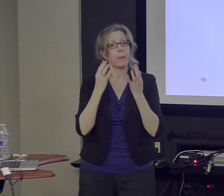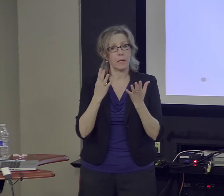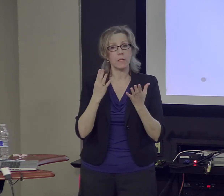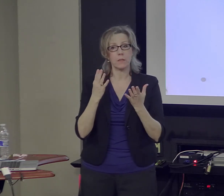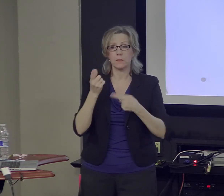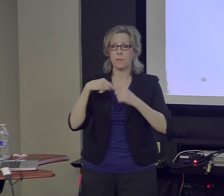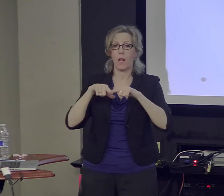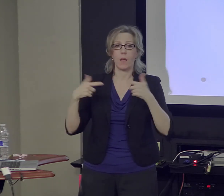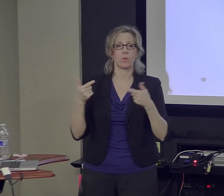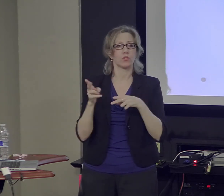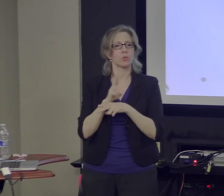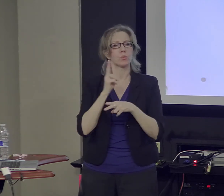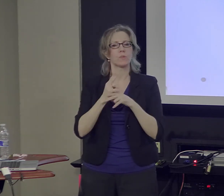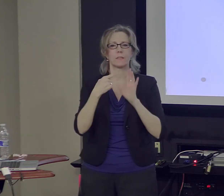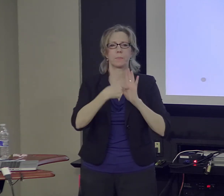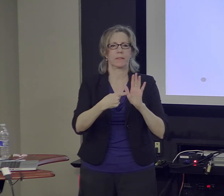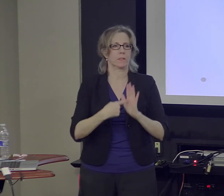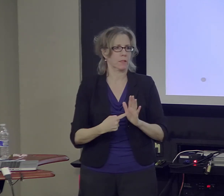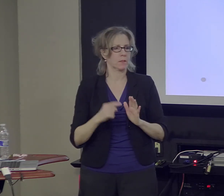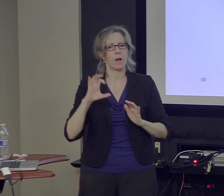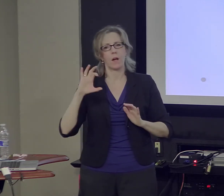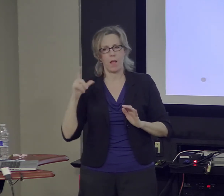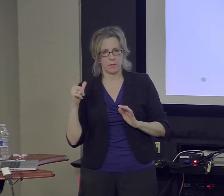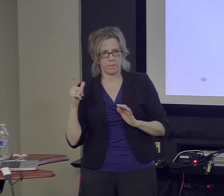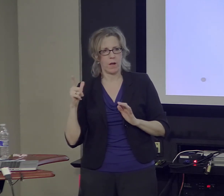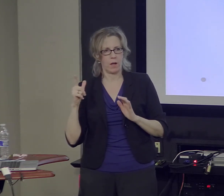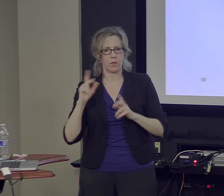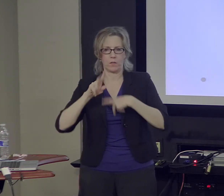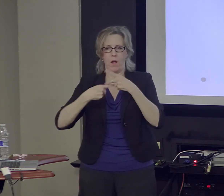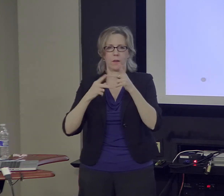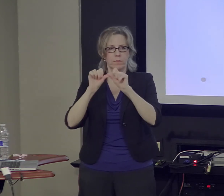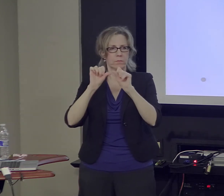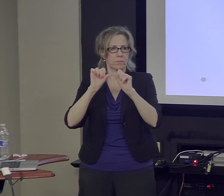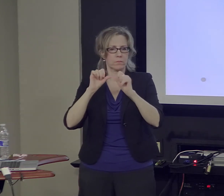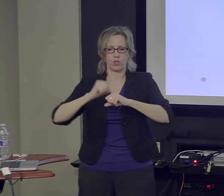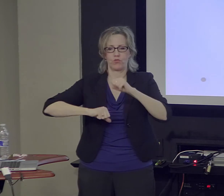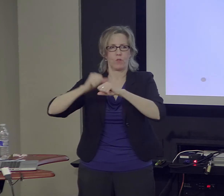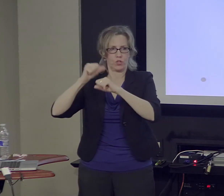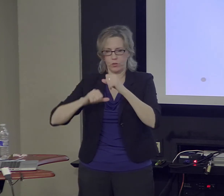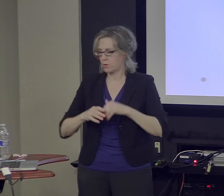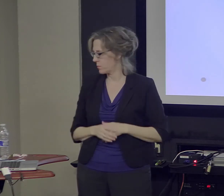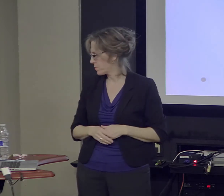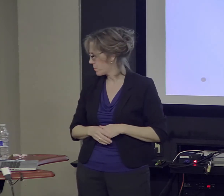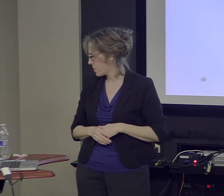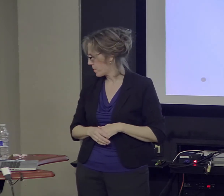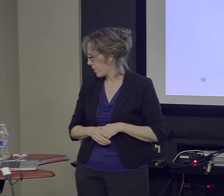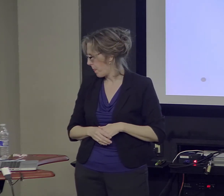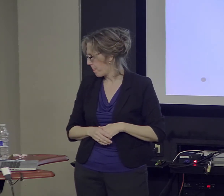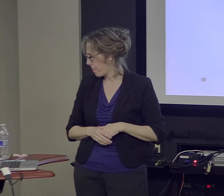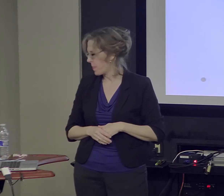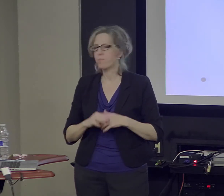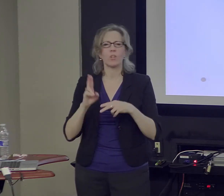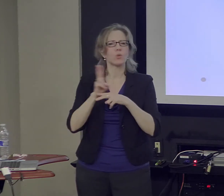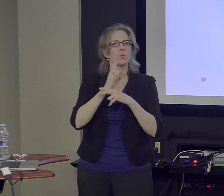And there's also a lot of sign languages that use depicting or classifiers, constructions to communicate.